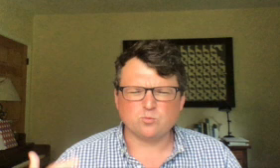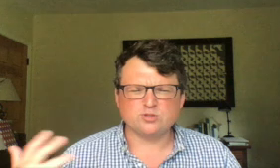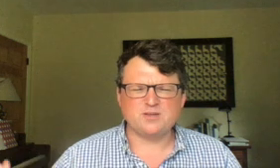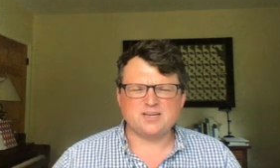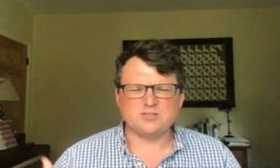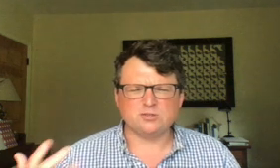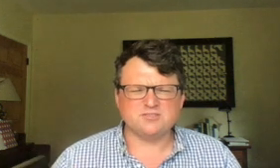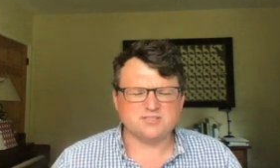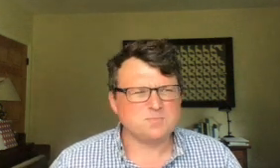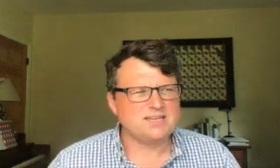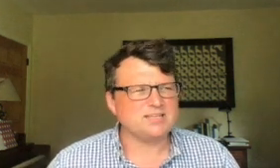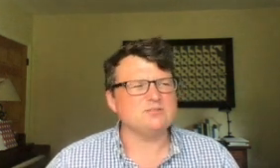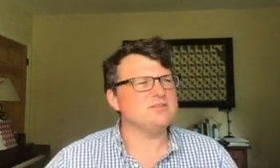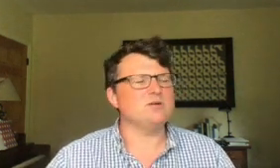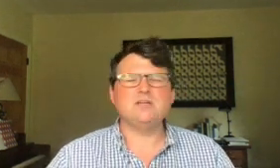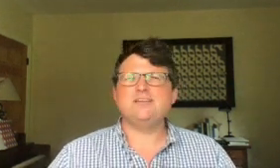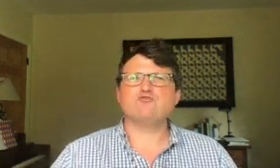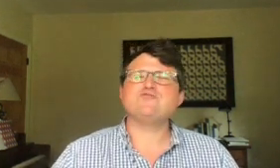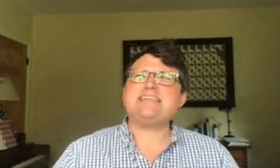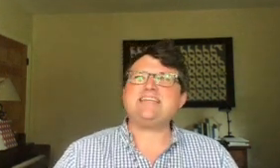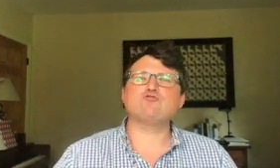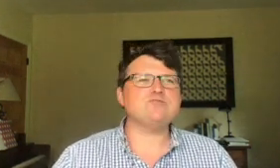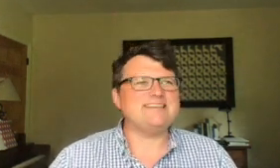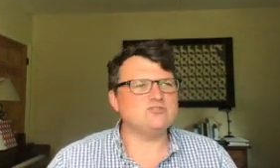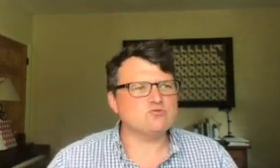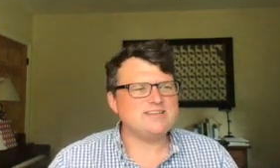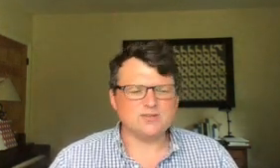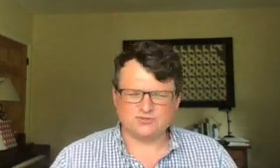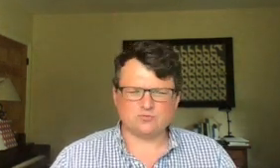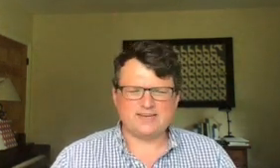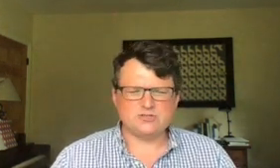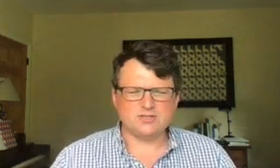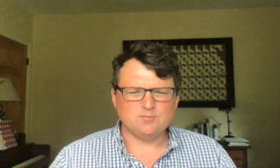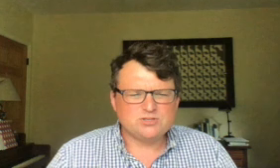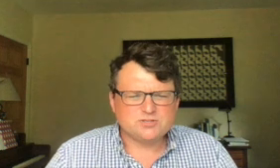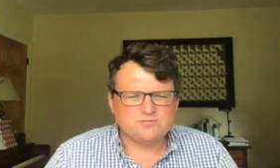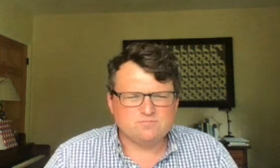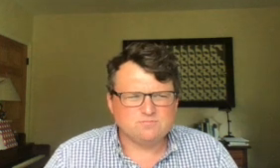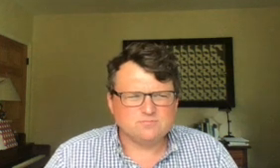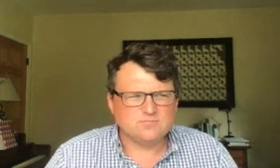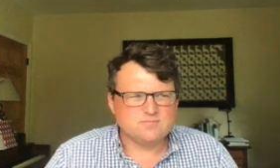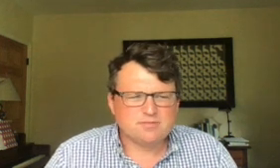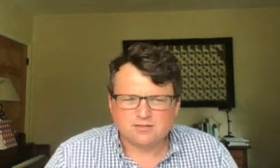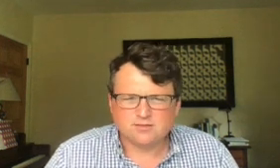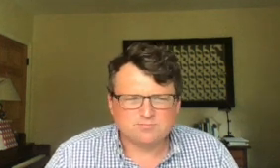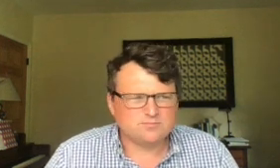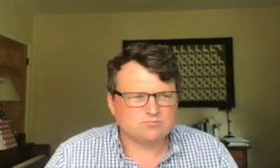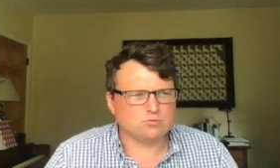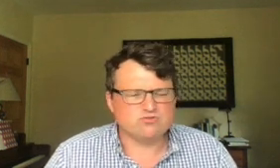many times it loses its meaning, like you don't even know? Tree. What a strange bunch of nothing.